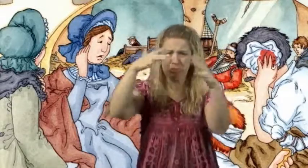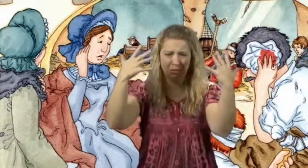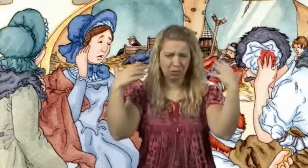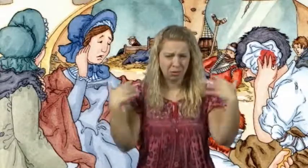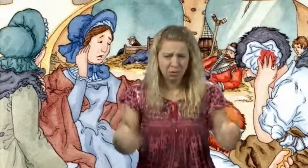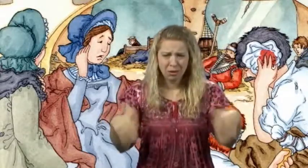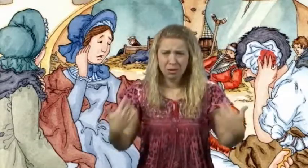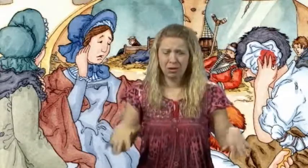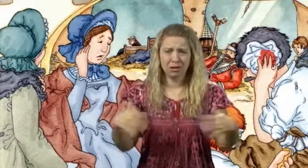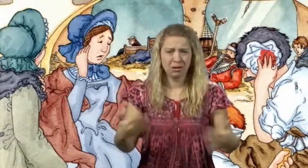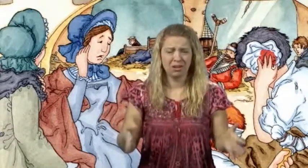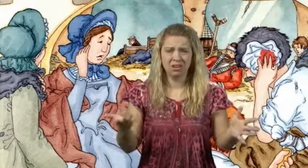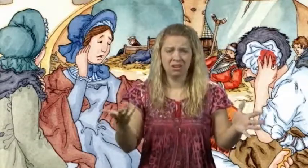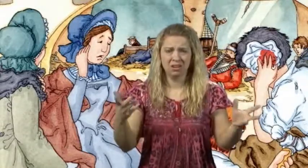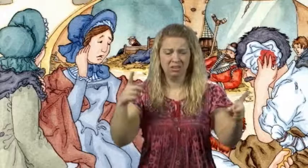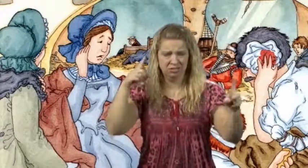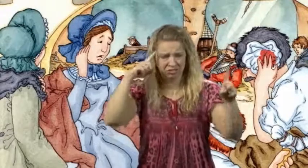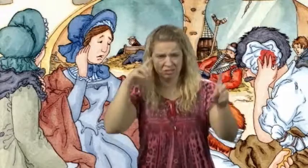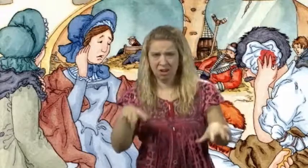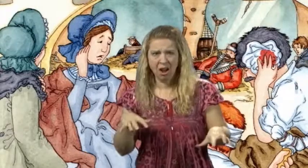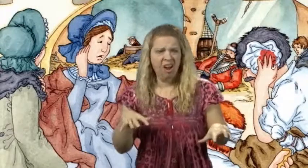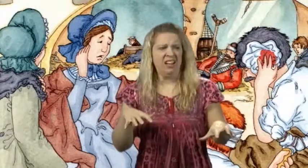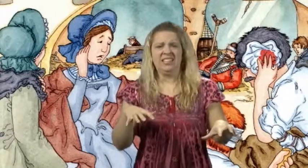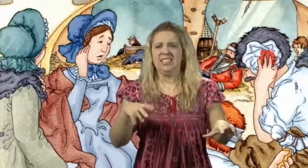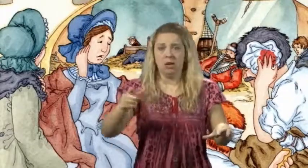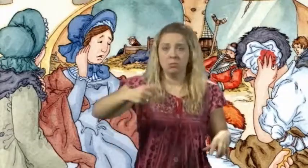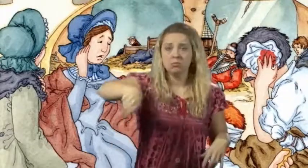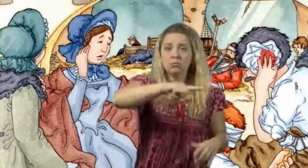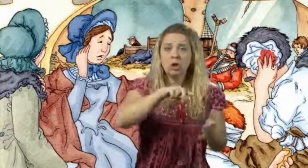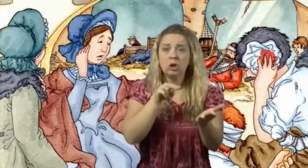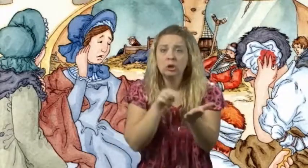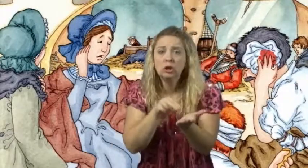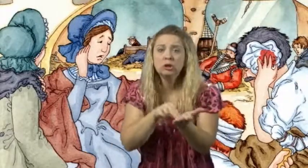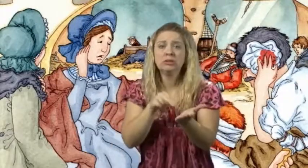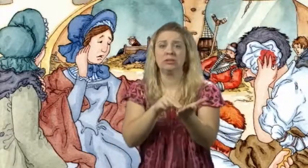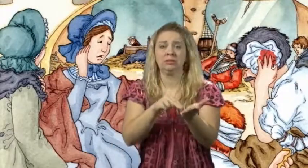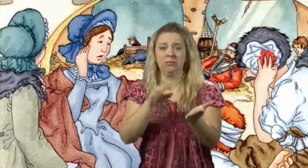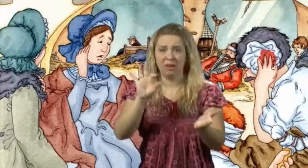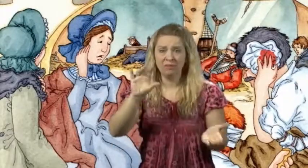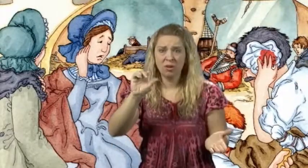Injured soldiers in the hospital were lined up on dirty beds and on the floor.